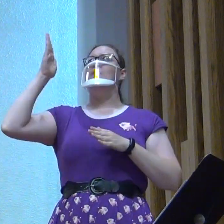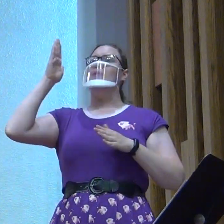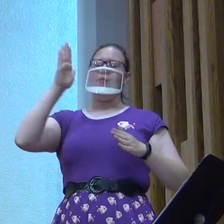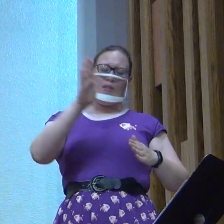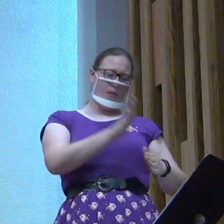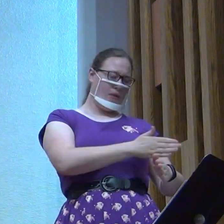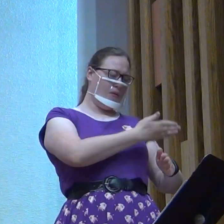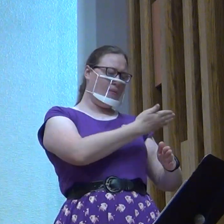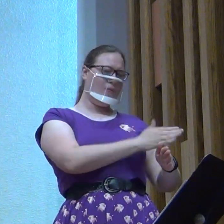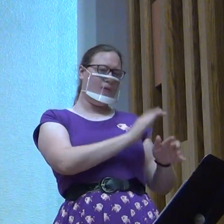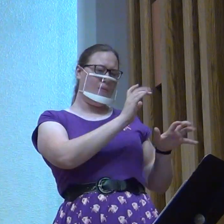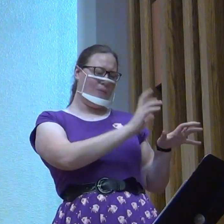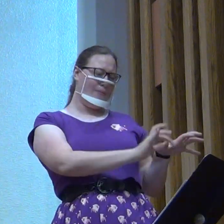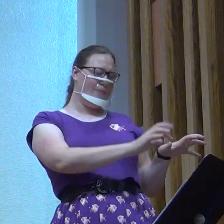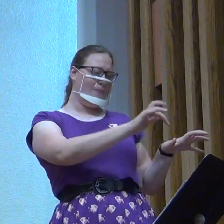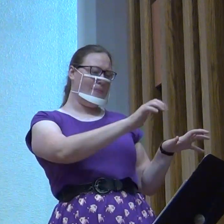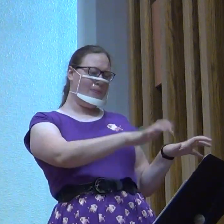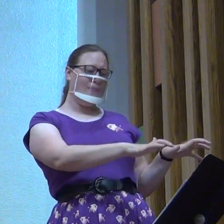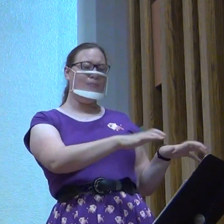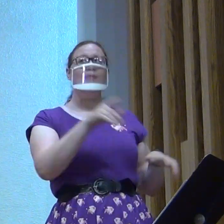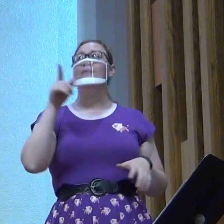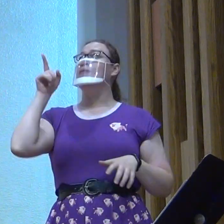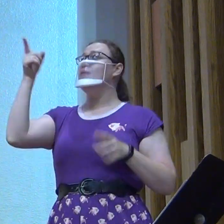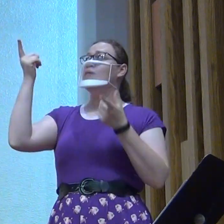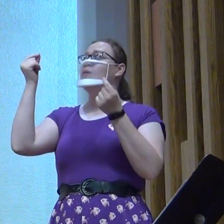You will bring cures.